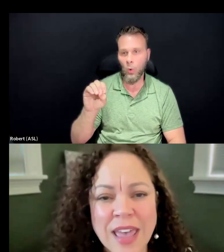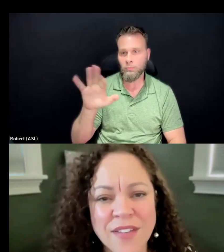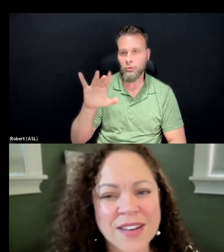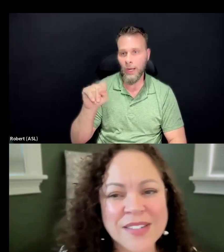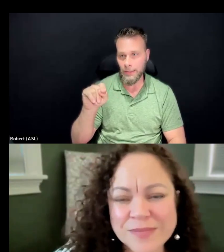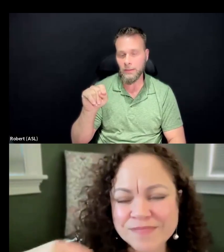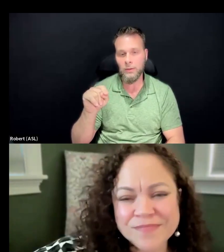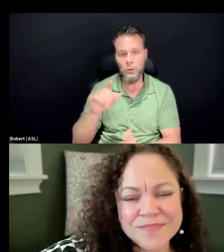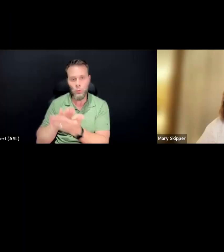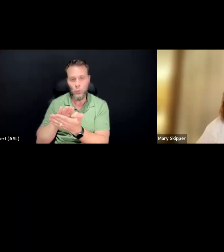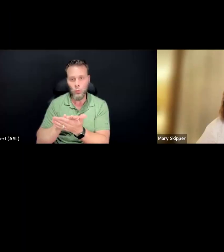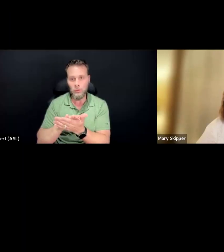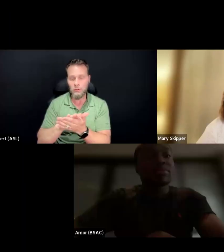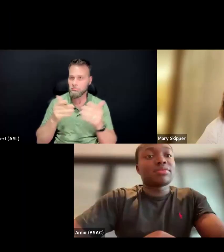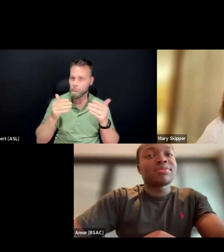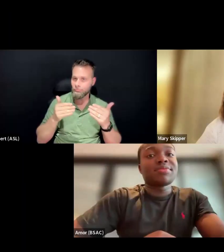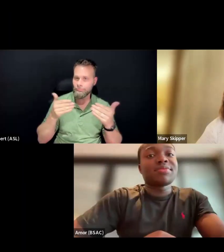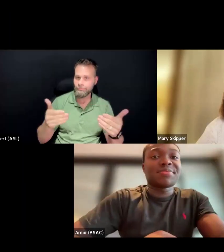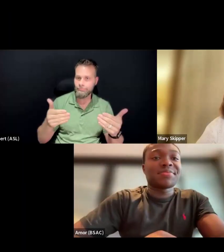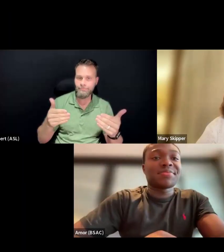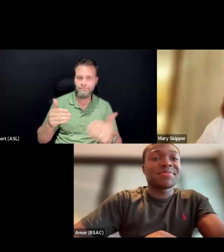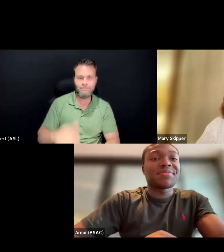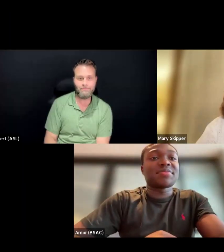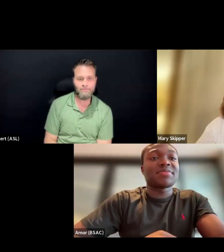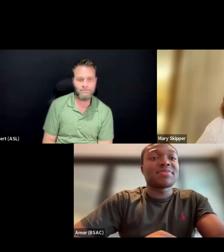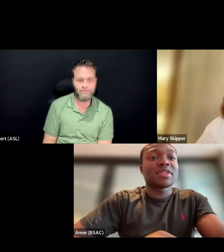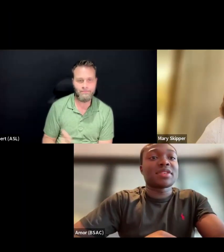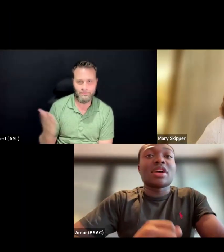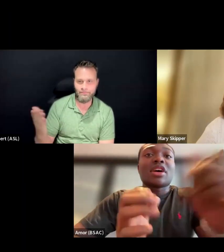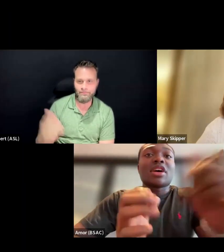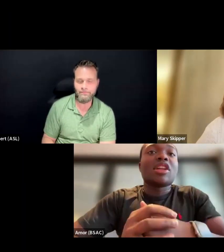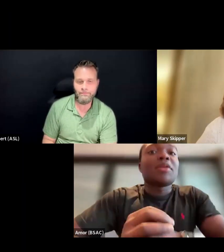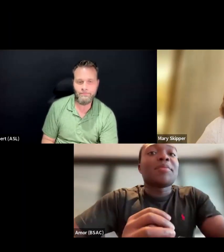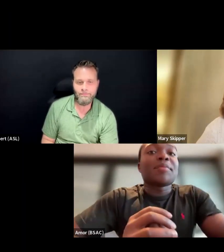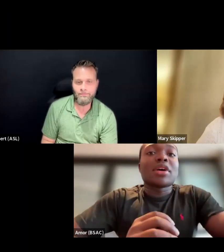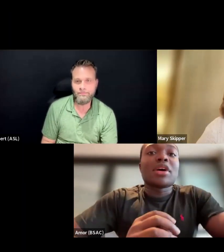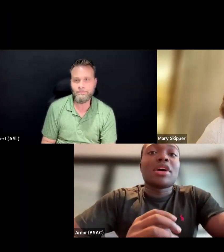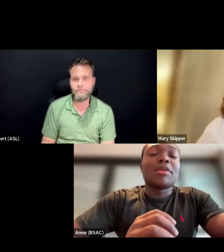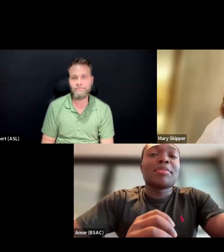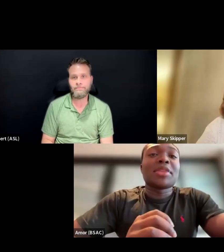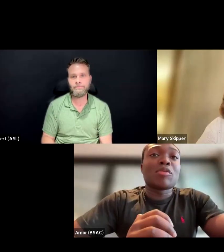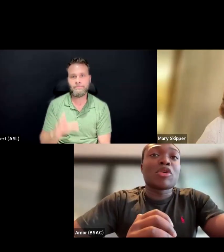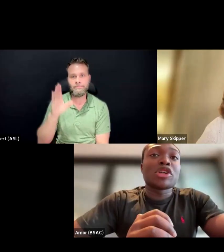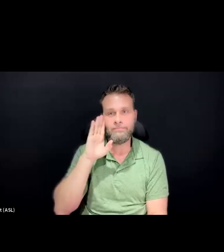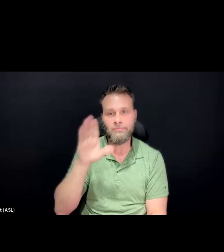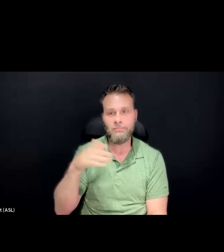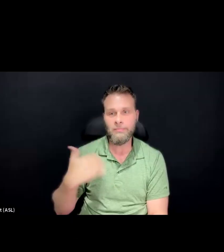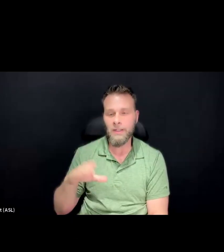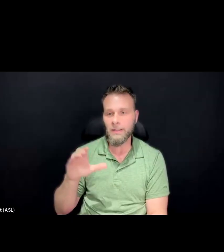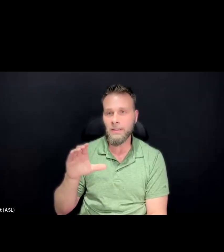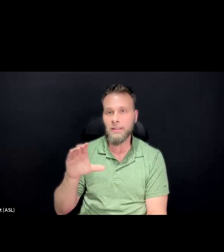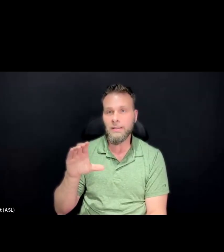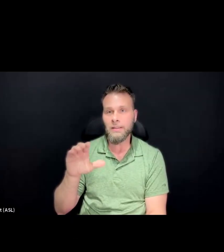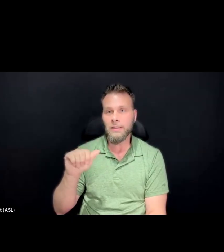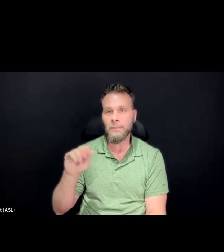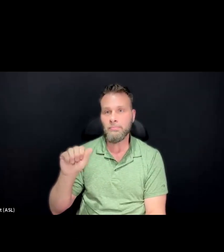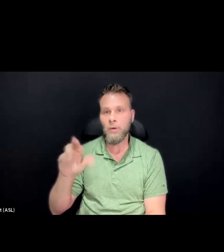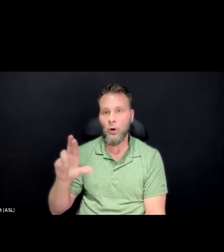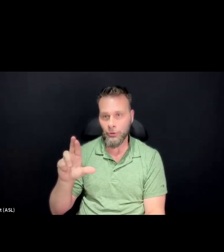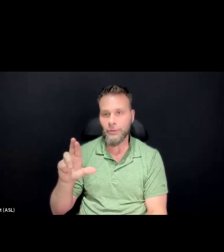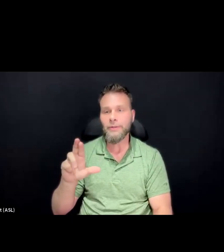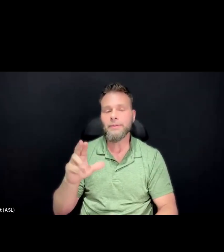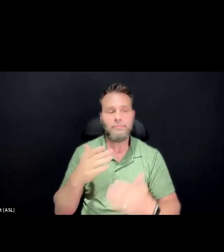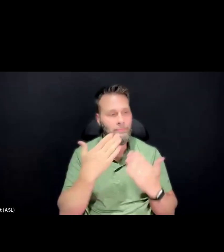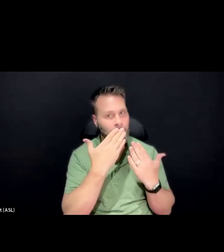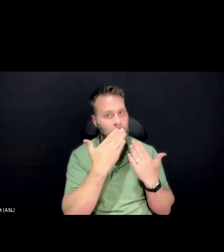Amor and Kevin. Hello, This is Amor speaking. Thank you,